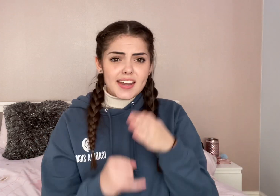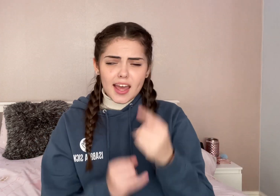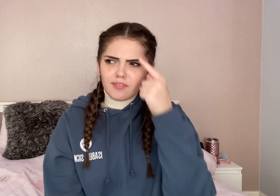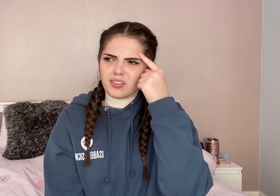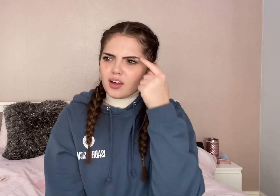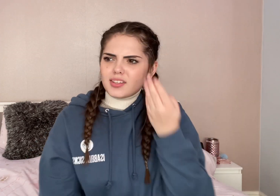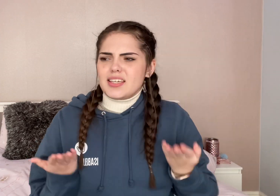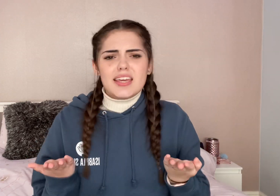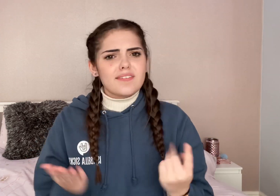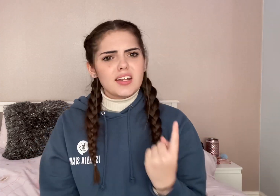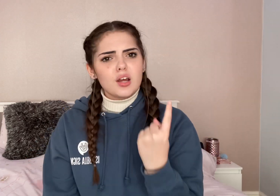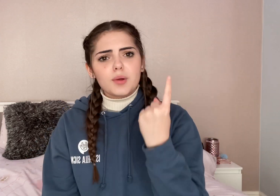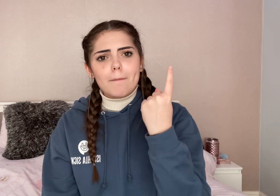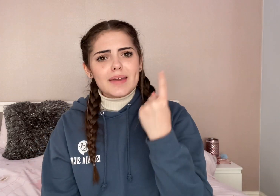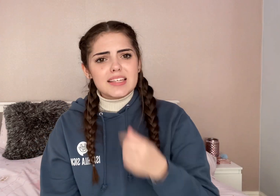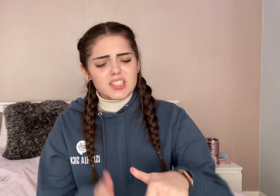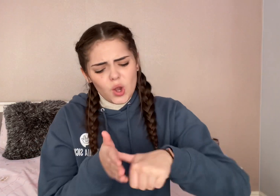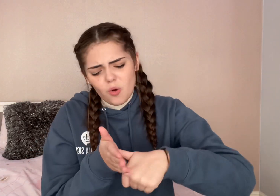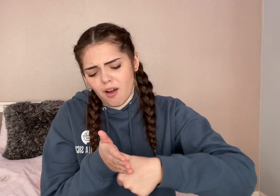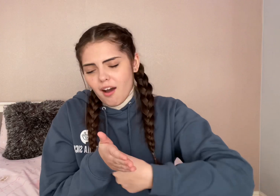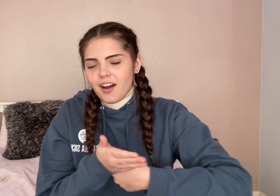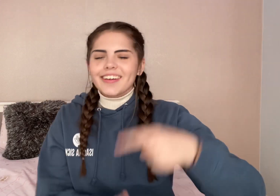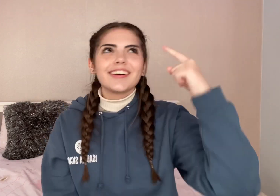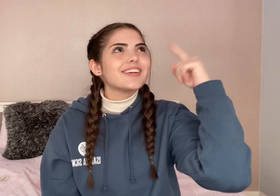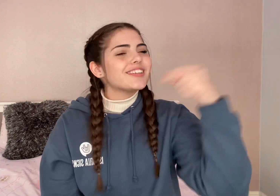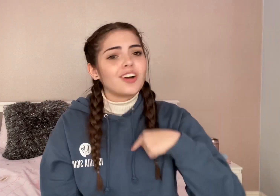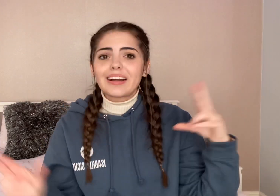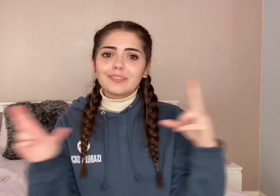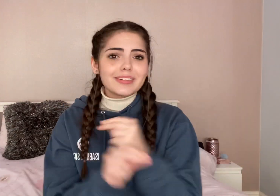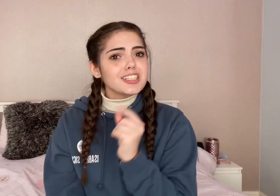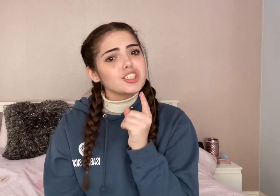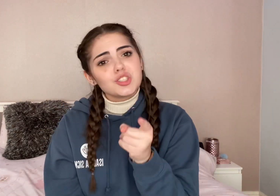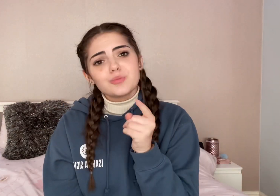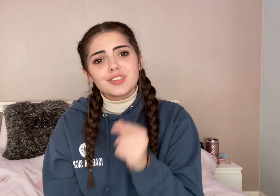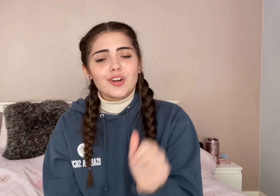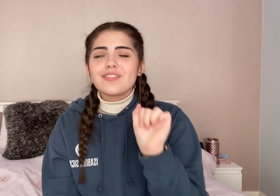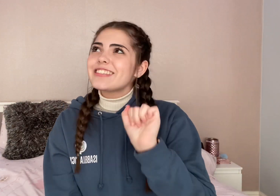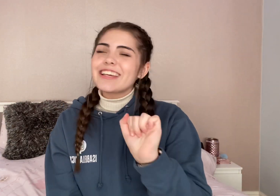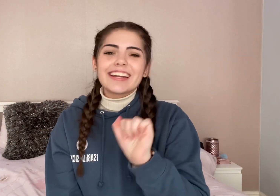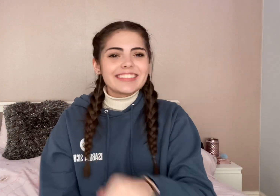Never thought that giving up would be so hard, but I'm missing you when you're addicted.